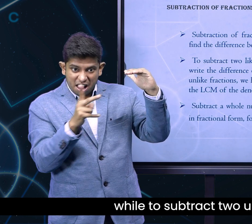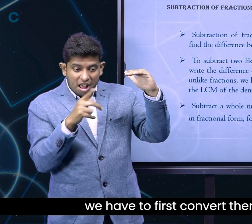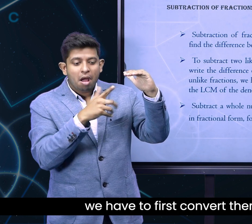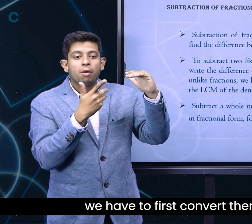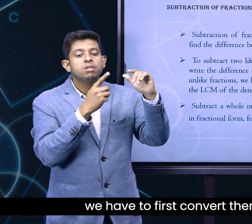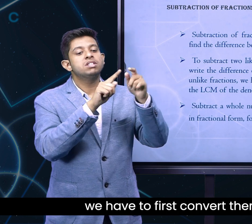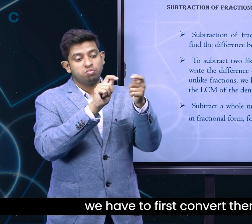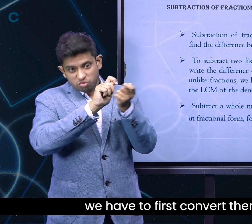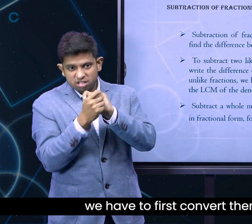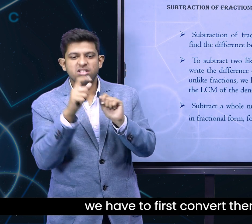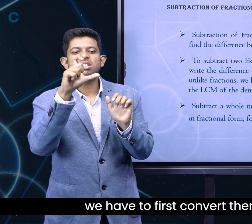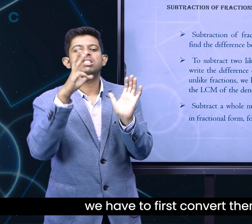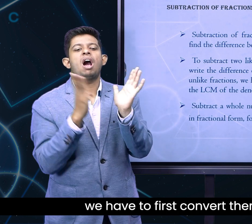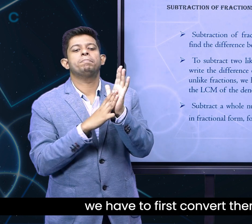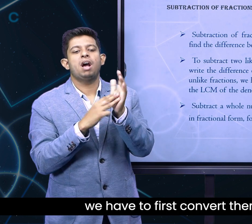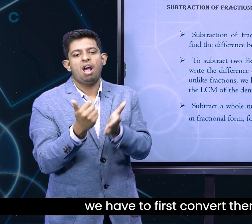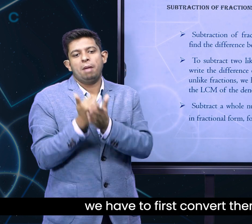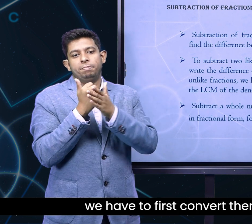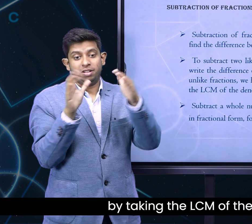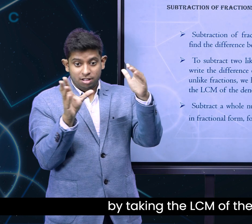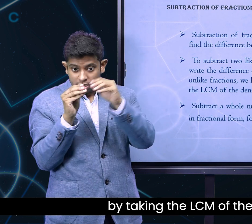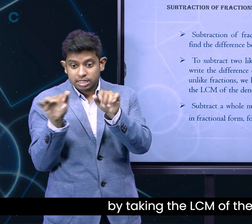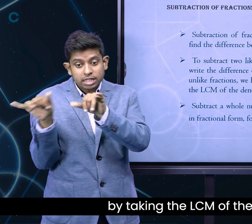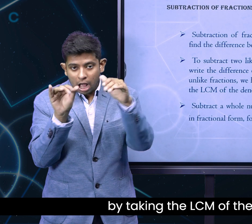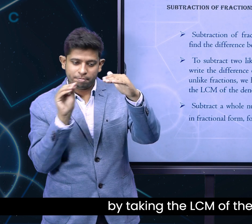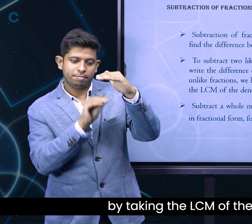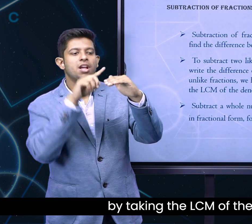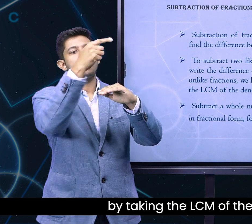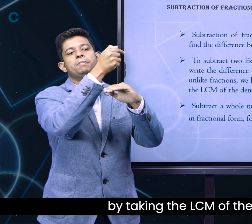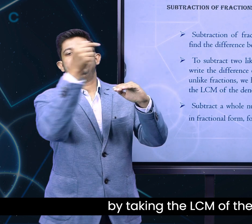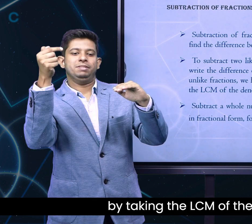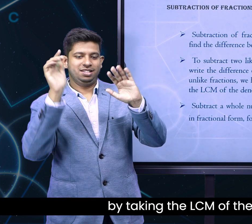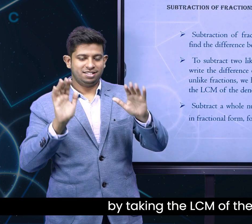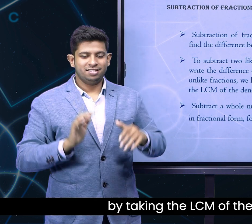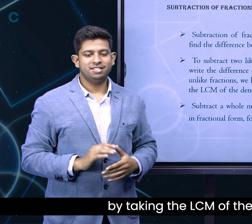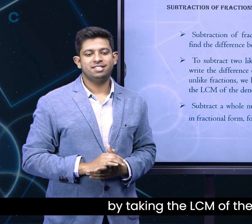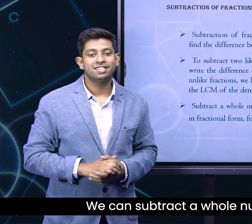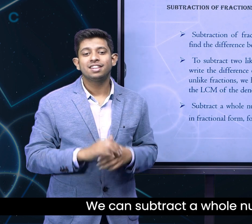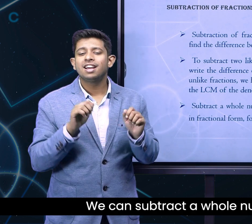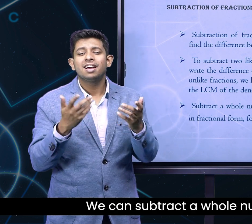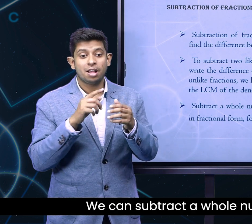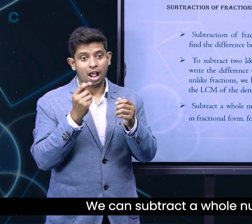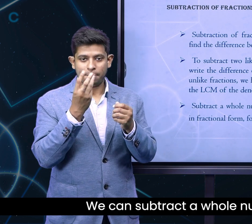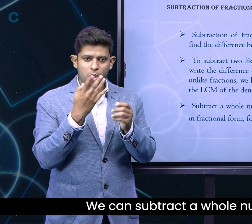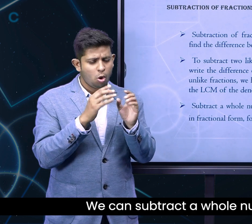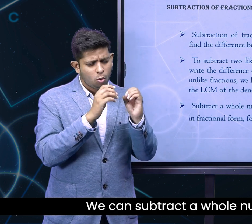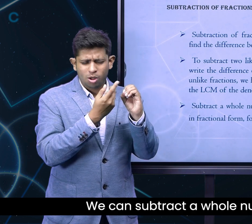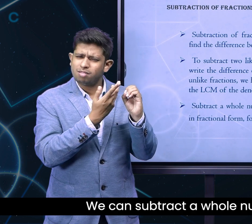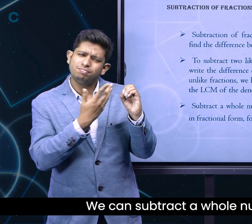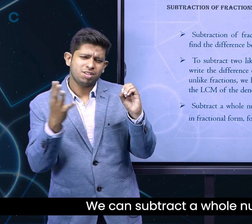you have to first convert them into like fractions by taking the LCM of the denominator. We can subtract a whole number